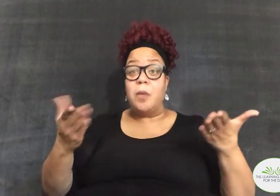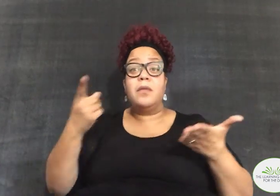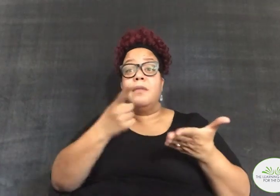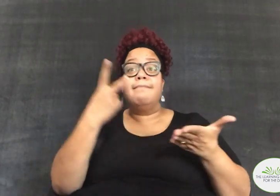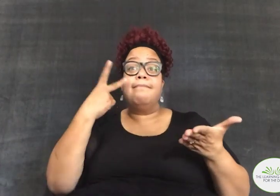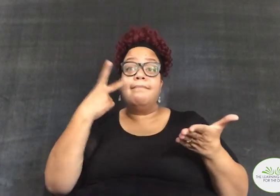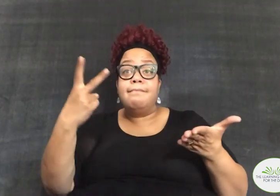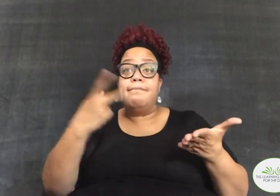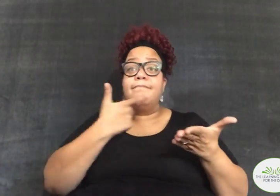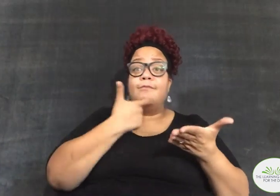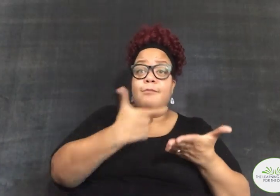points of view.